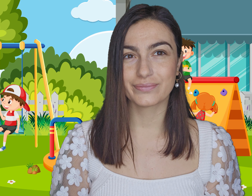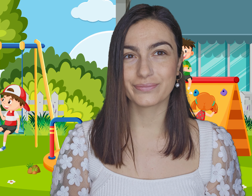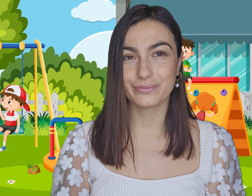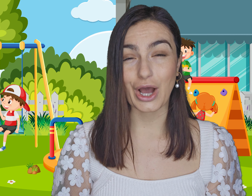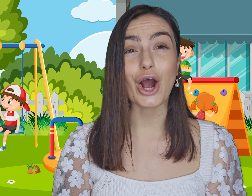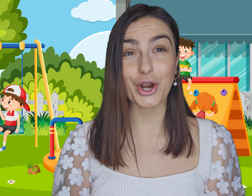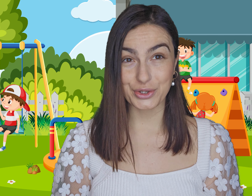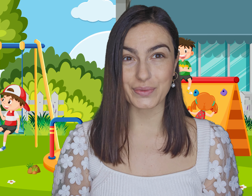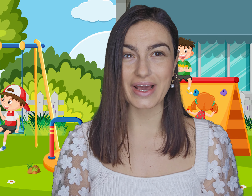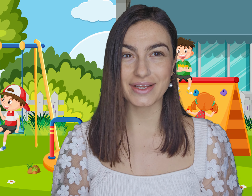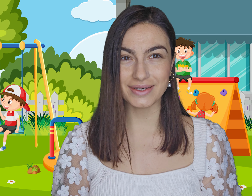are you ready